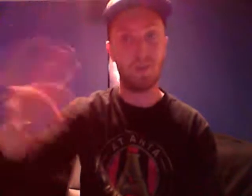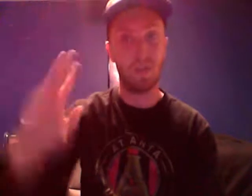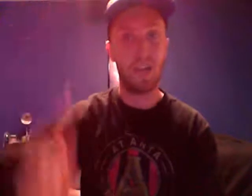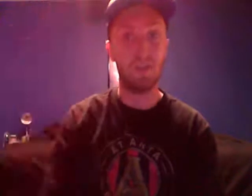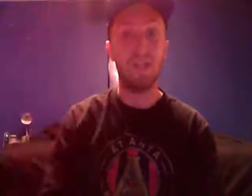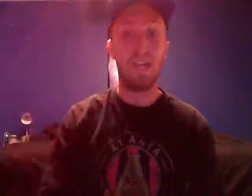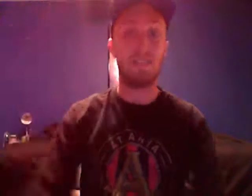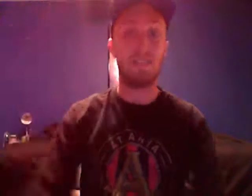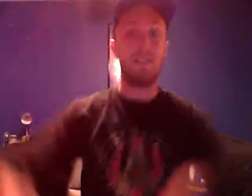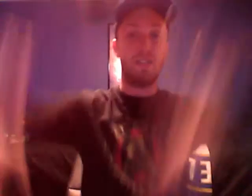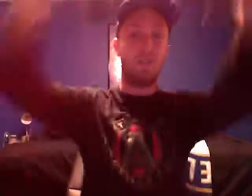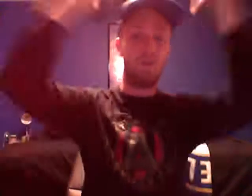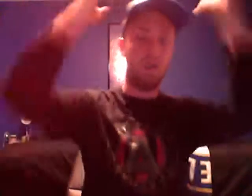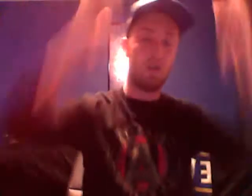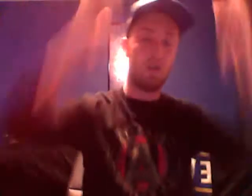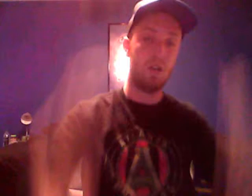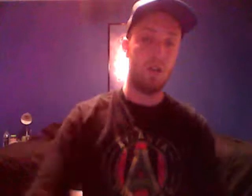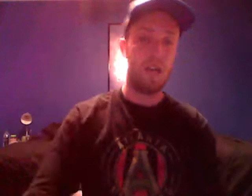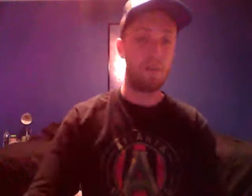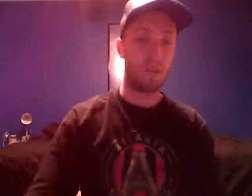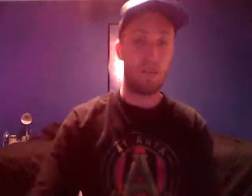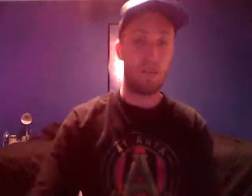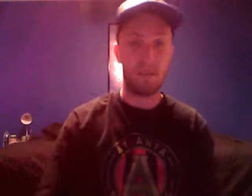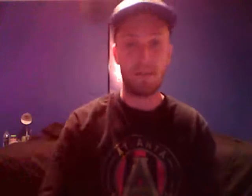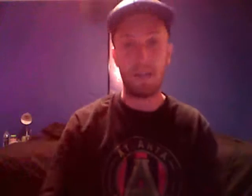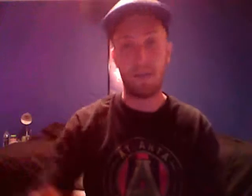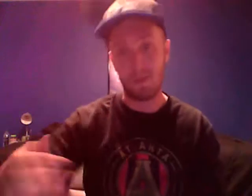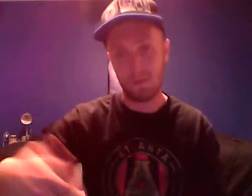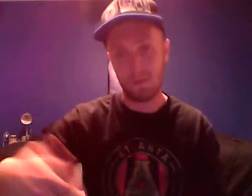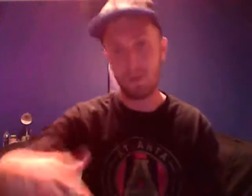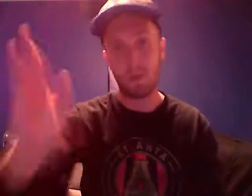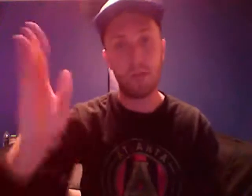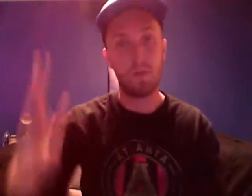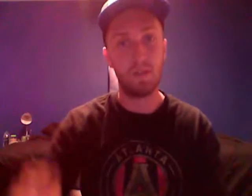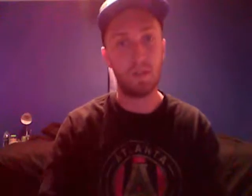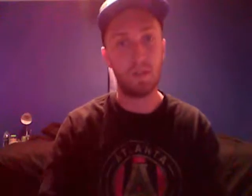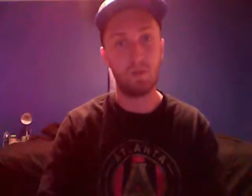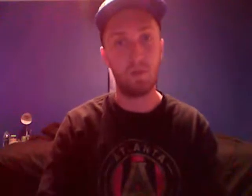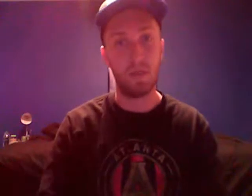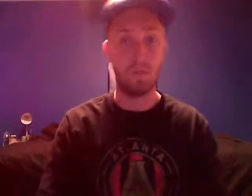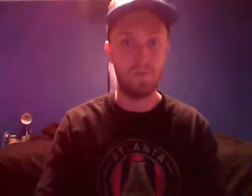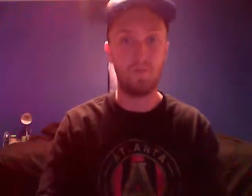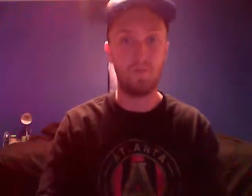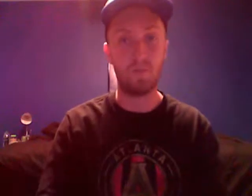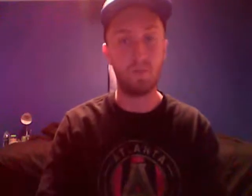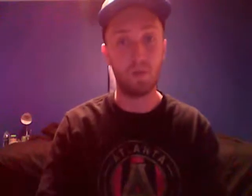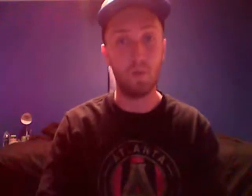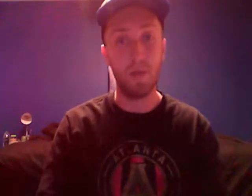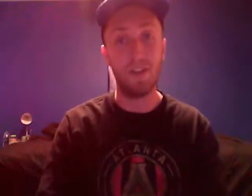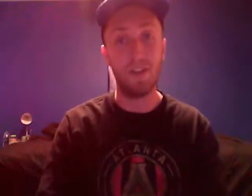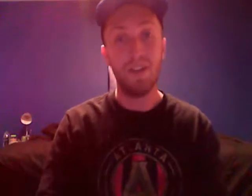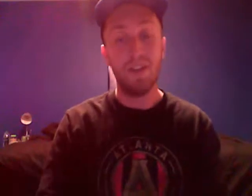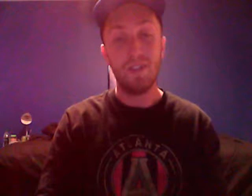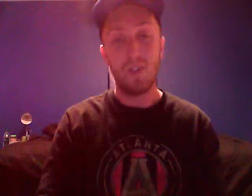free header as he stands there and goes, after Can makes a save as some guy runs next to him and then puts it away. So